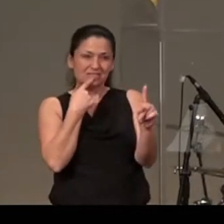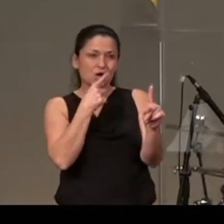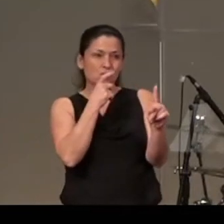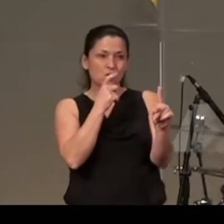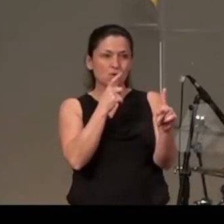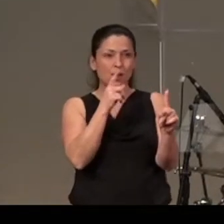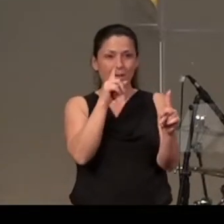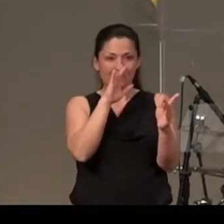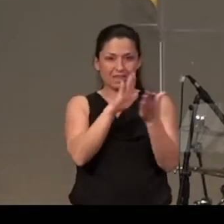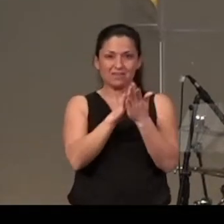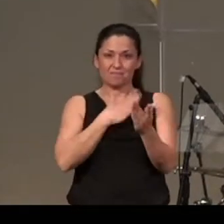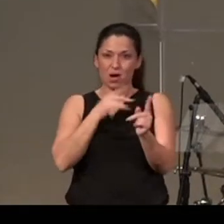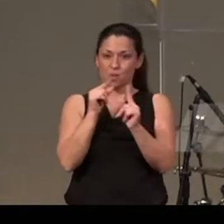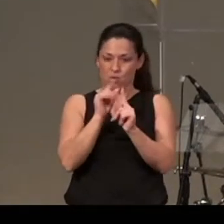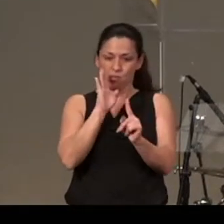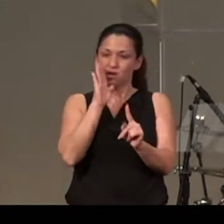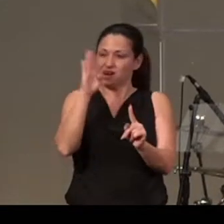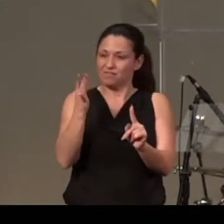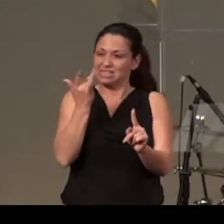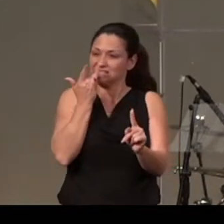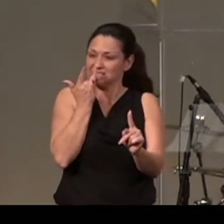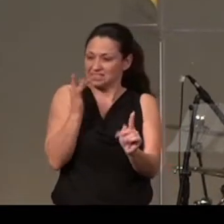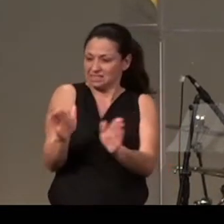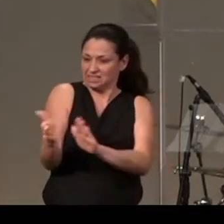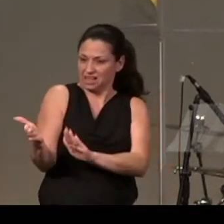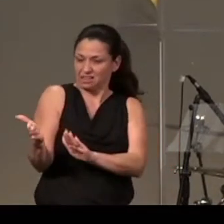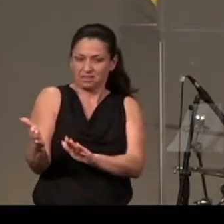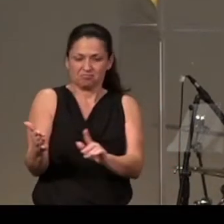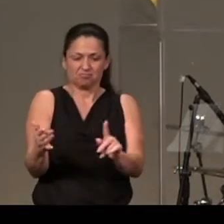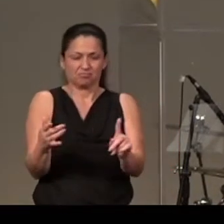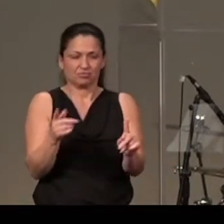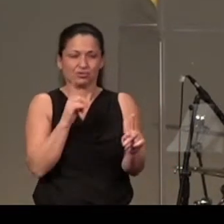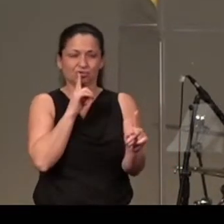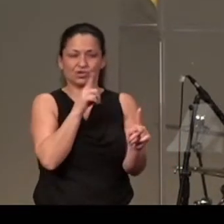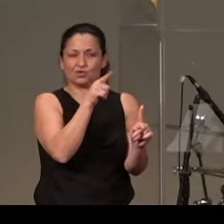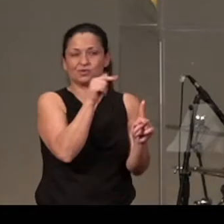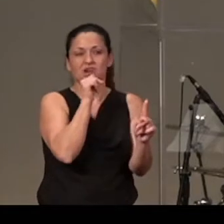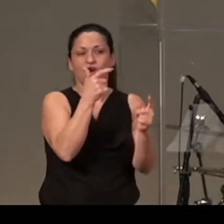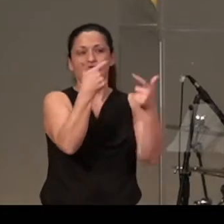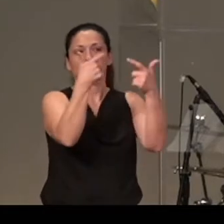Surely you are not greater than our father Abraham who died." Oh.